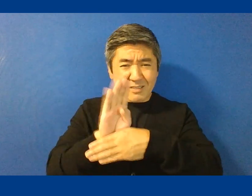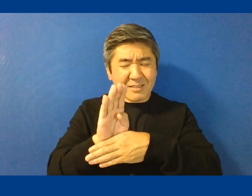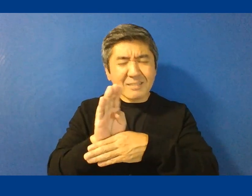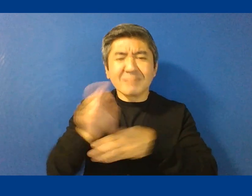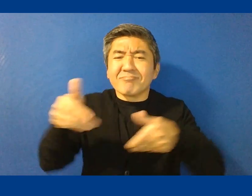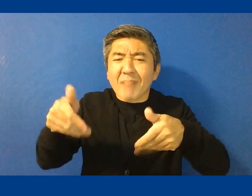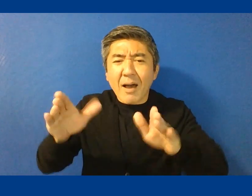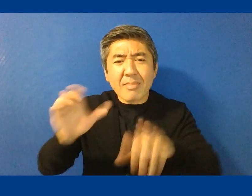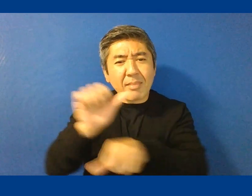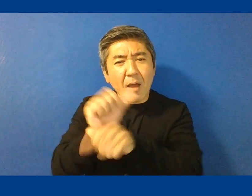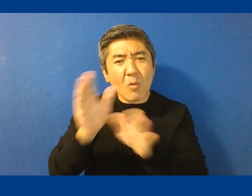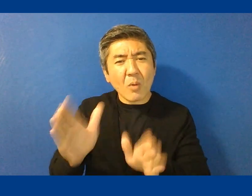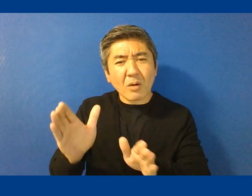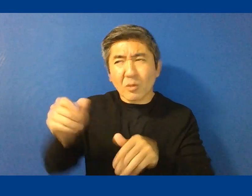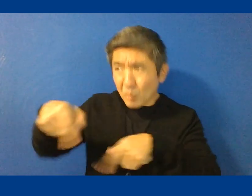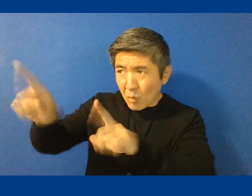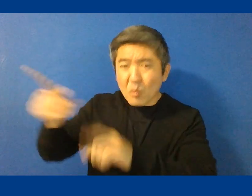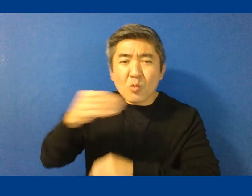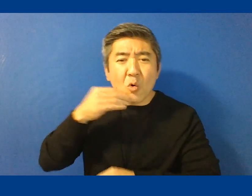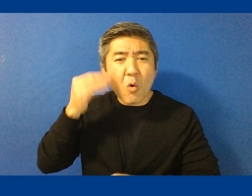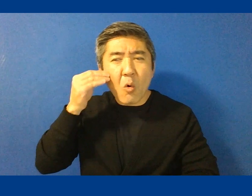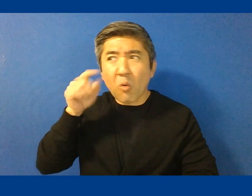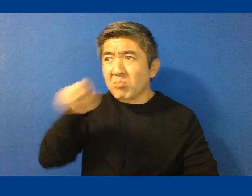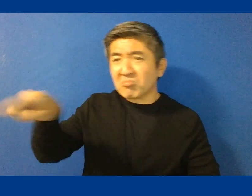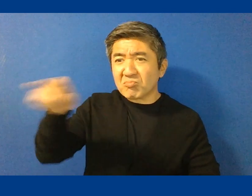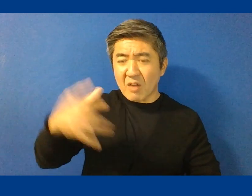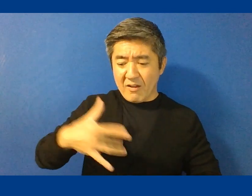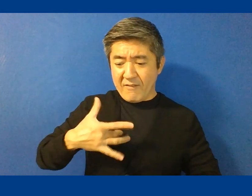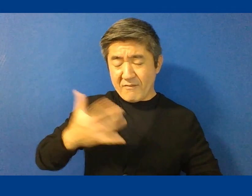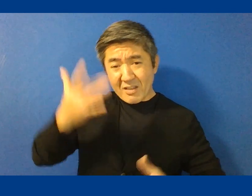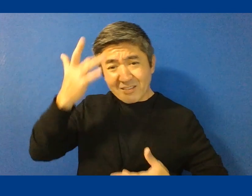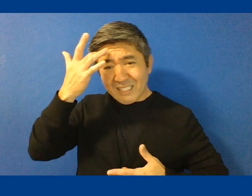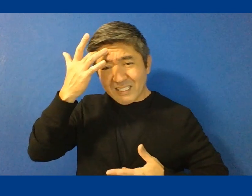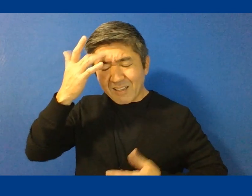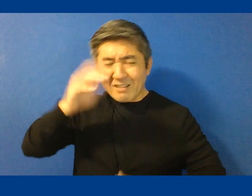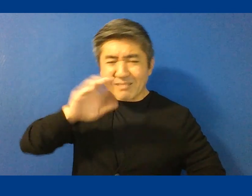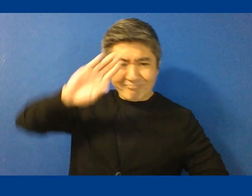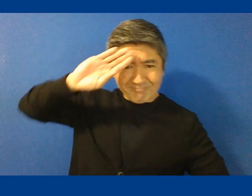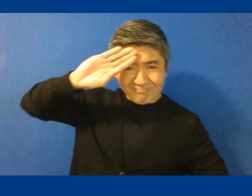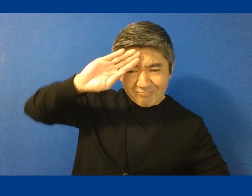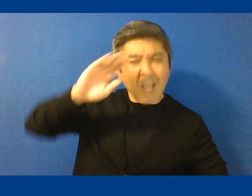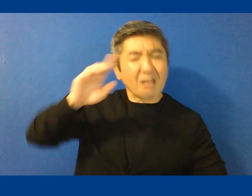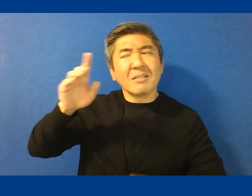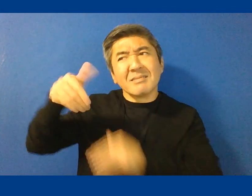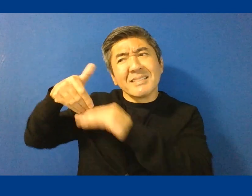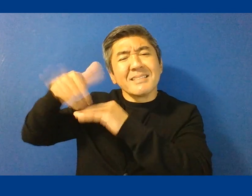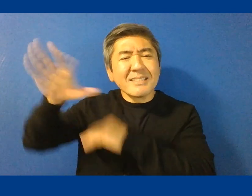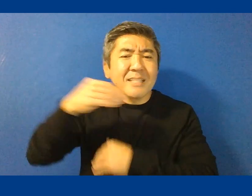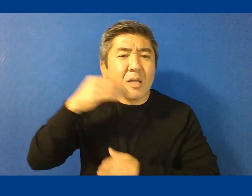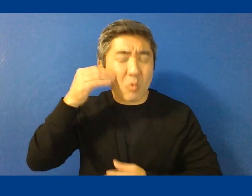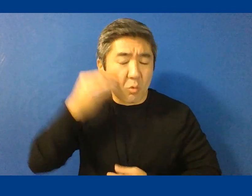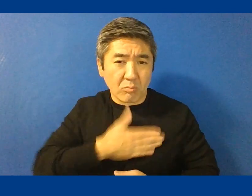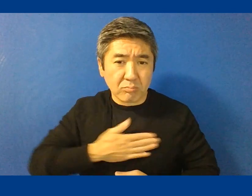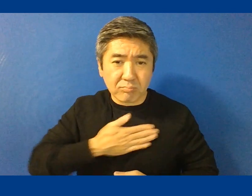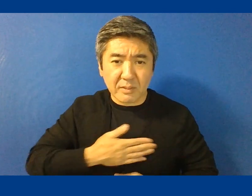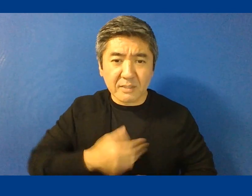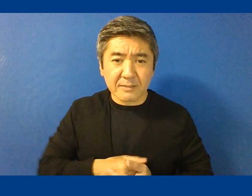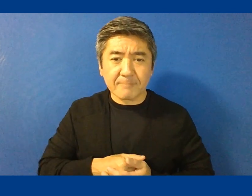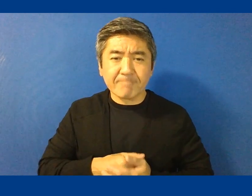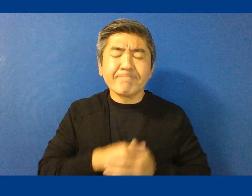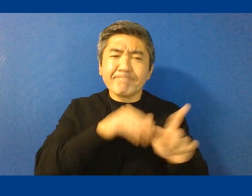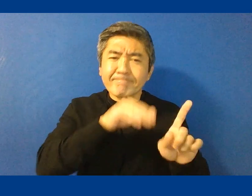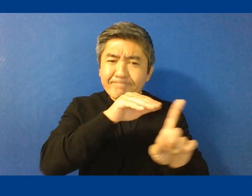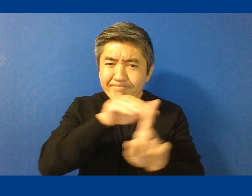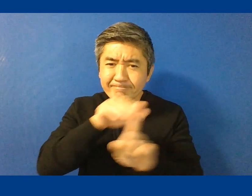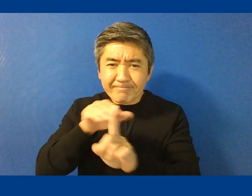Workers with any symptoms should not report to work, and anyone becoming ill at work should be sent home. And just as a reminder that